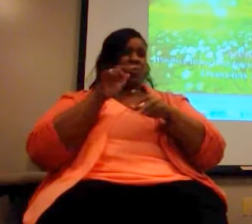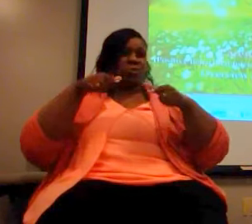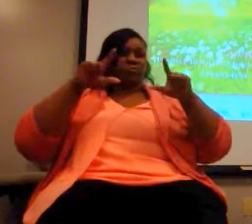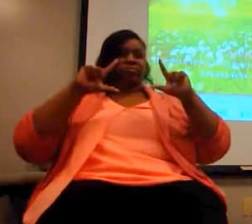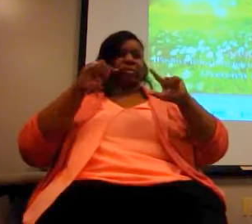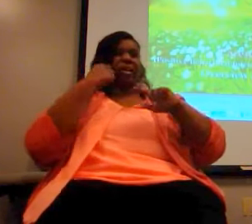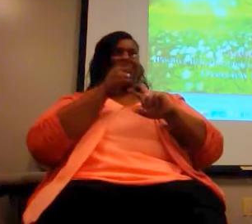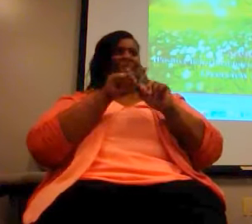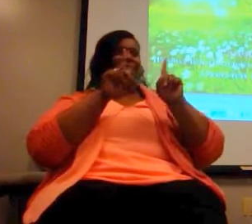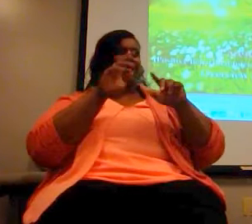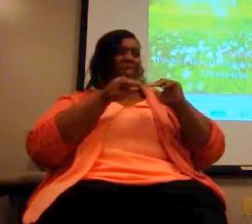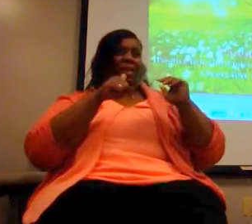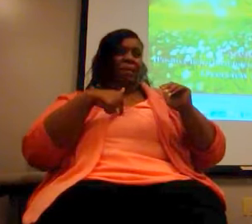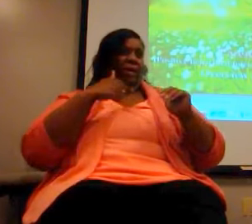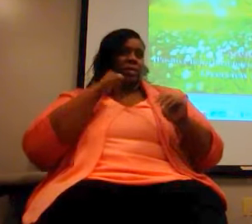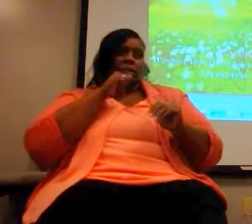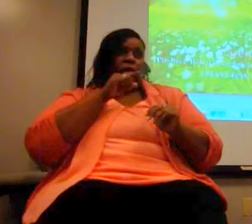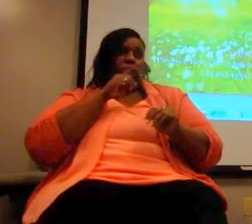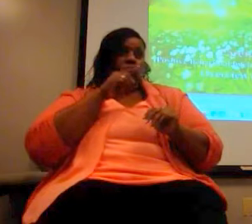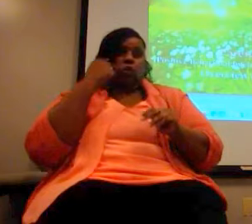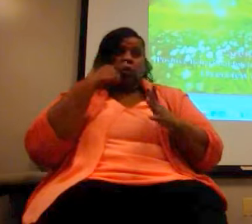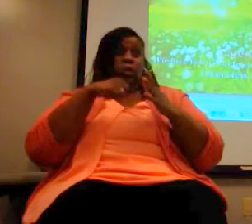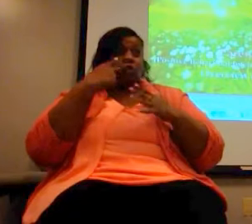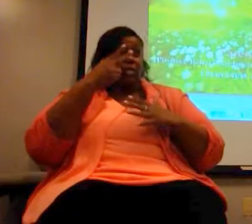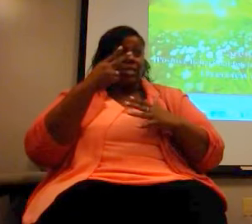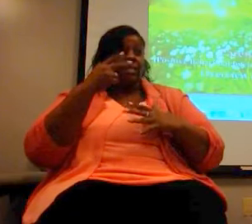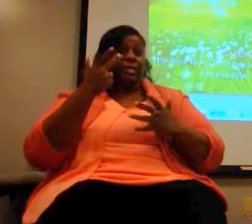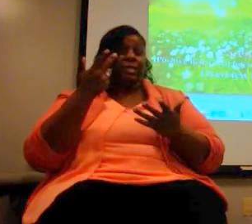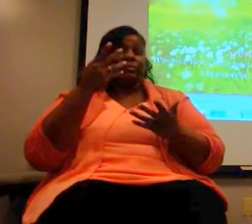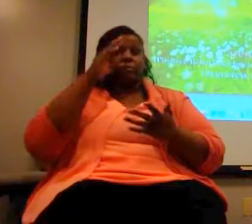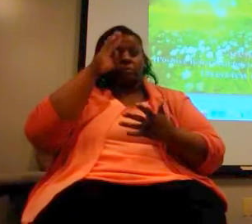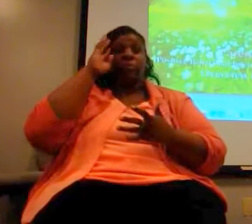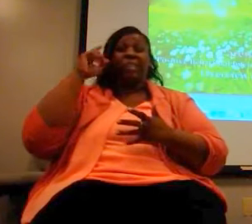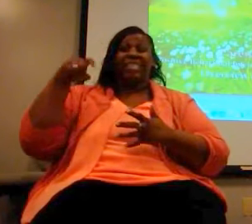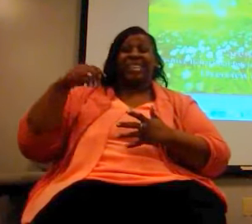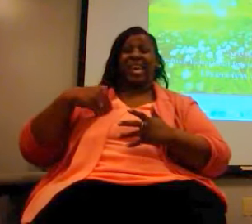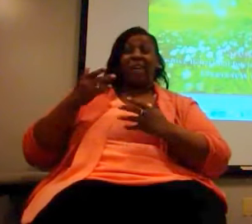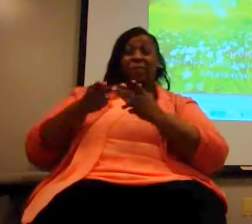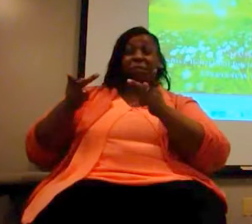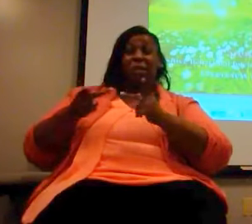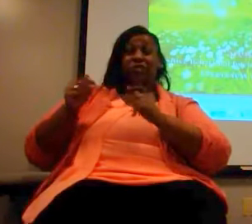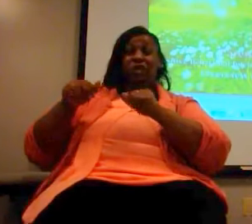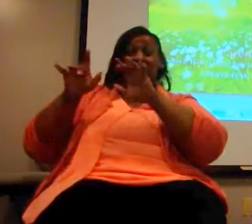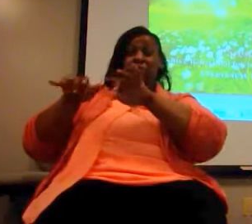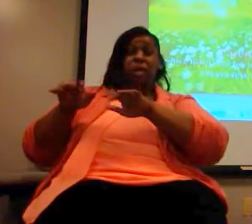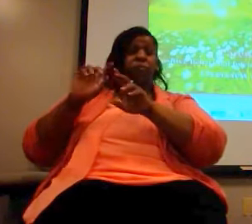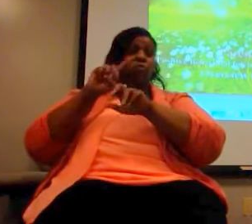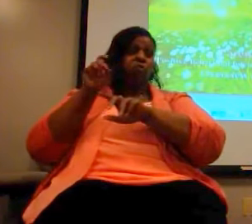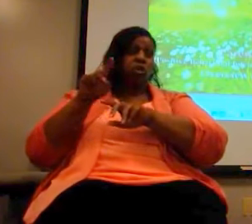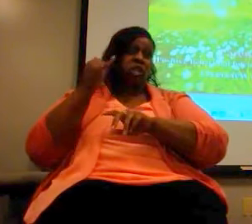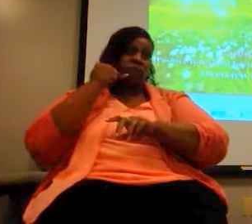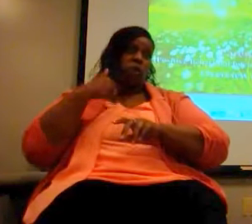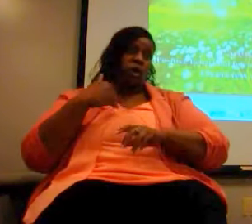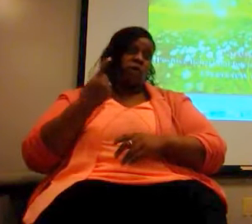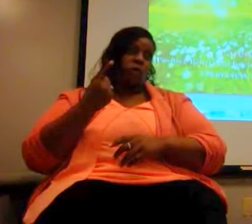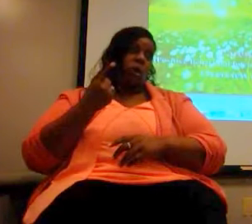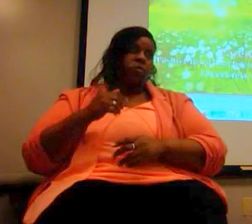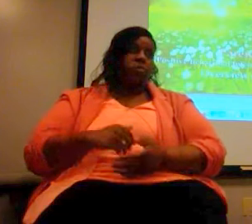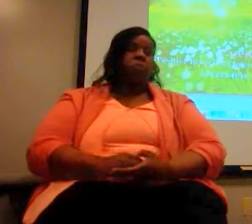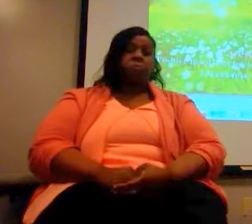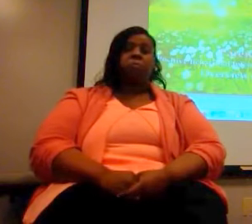and so I'm not sure exactly what you're seeing, because there should be a place to type in the question that you might have.